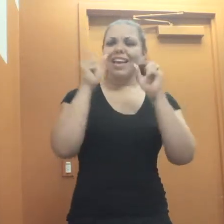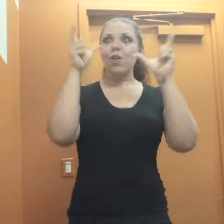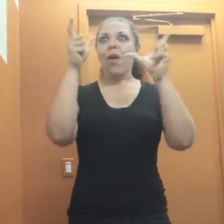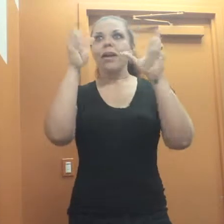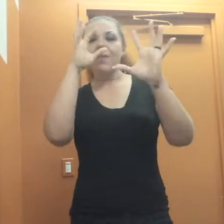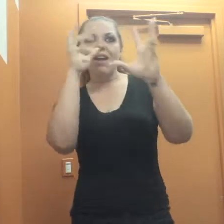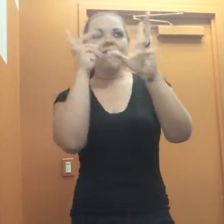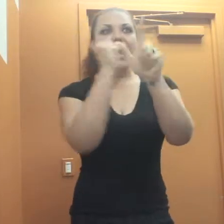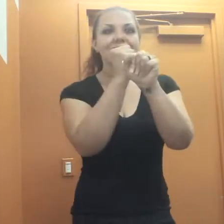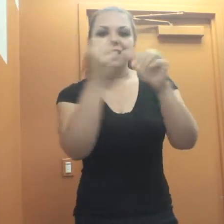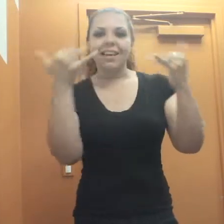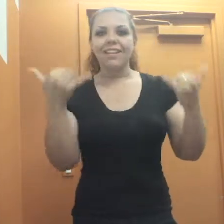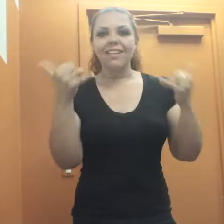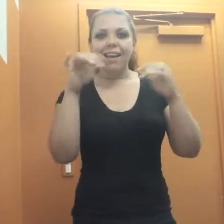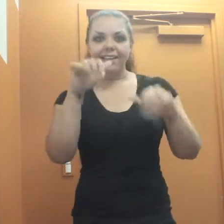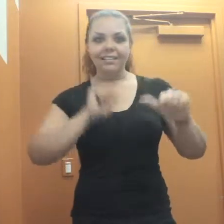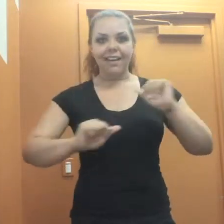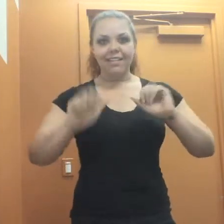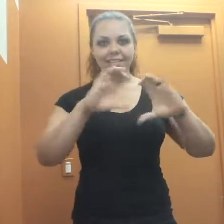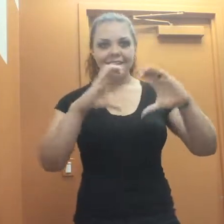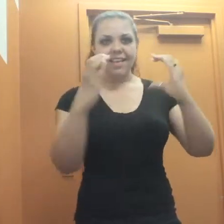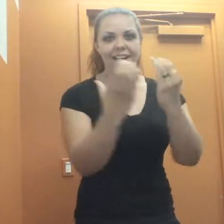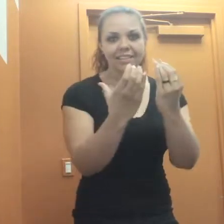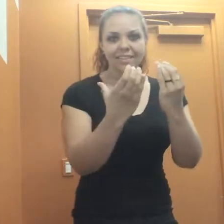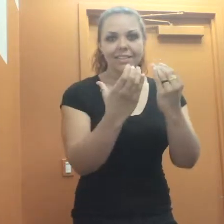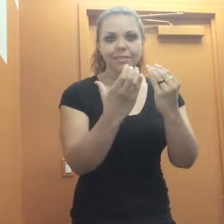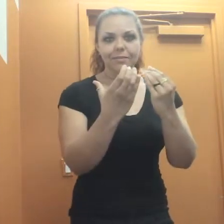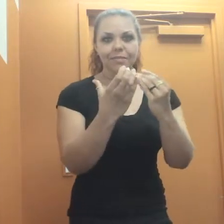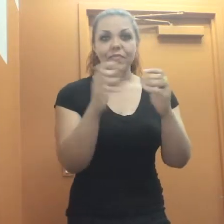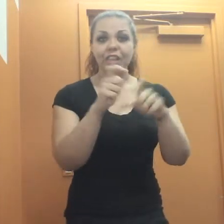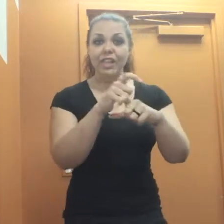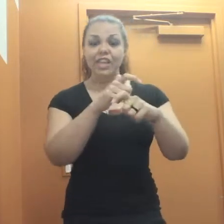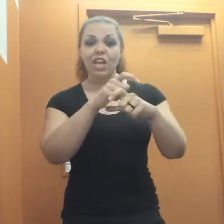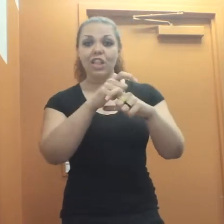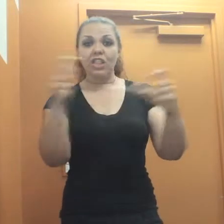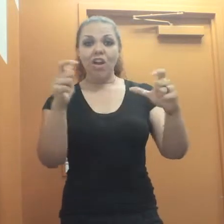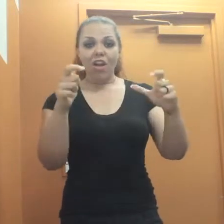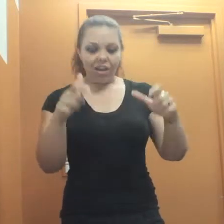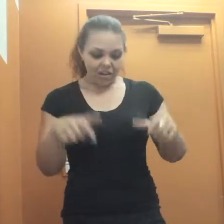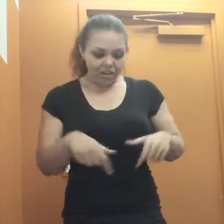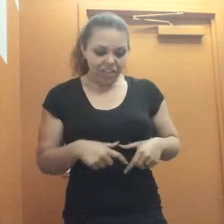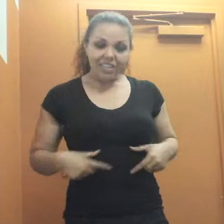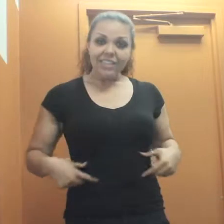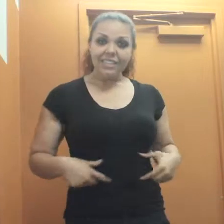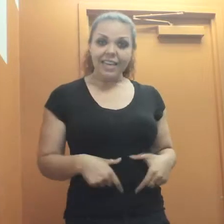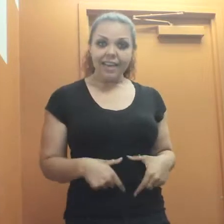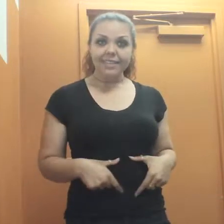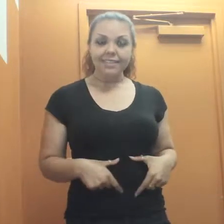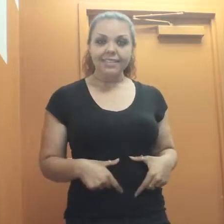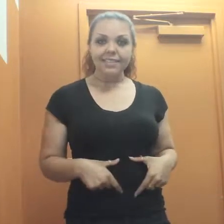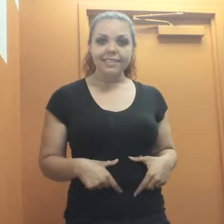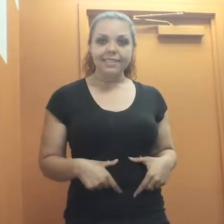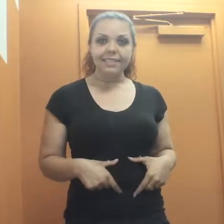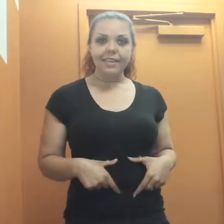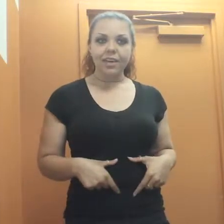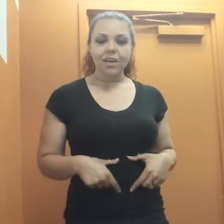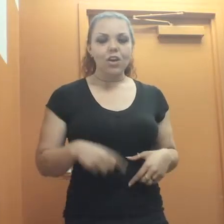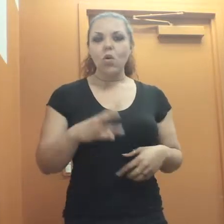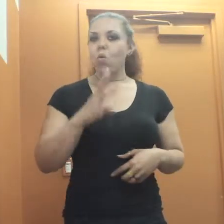when it goes into the large intestines, really the food can't be broken down much more. And just water is removed from the food at